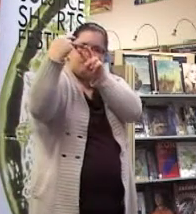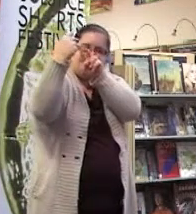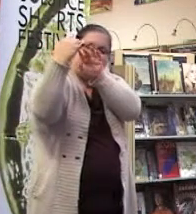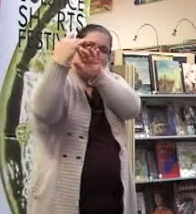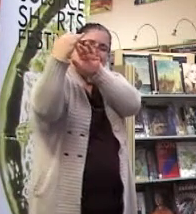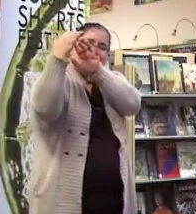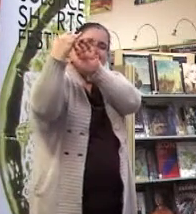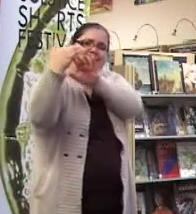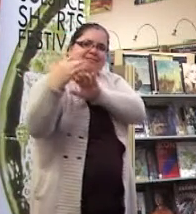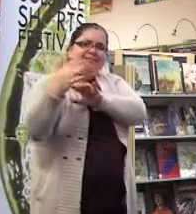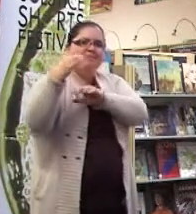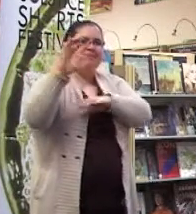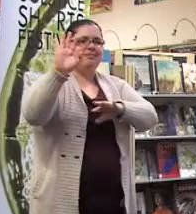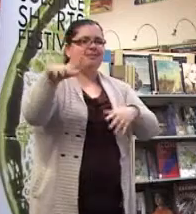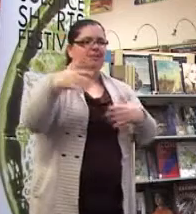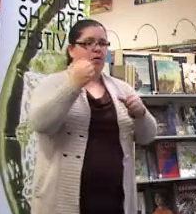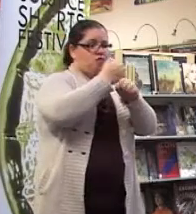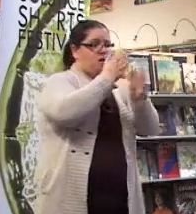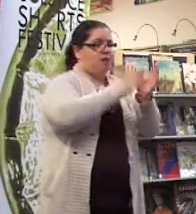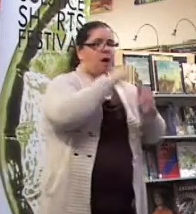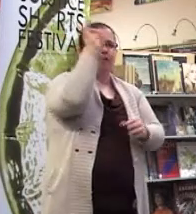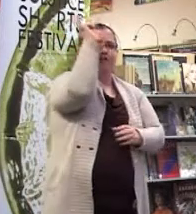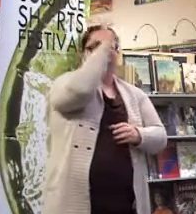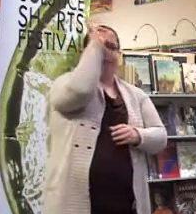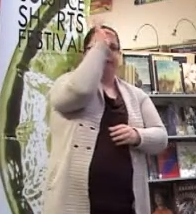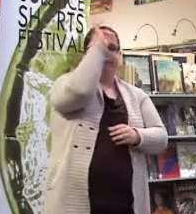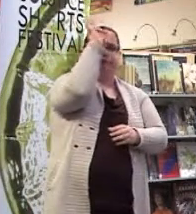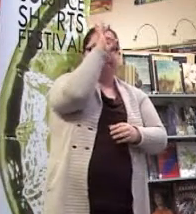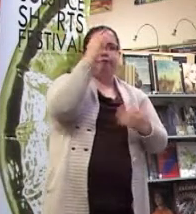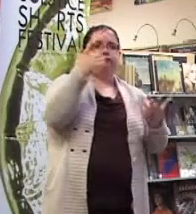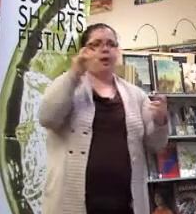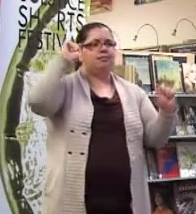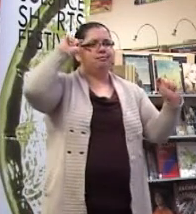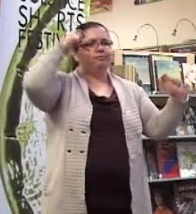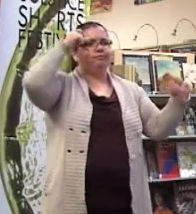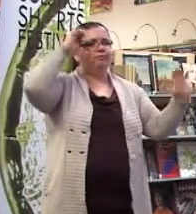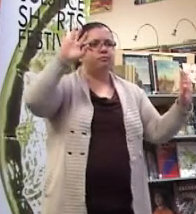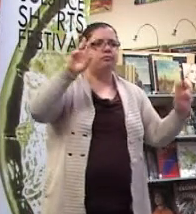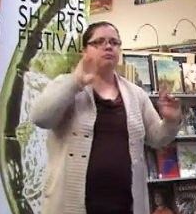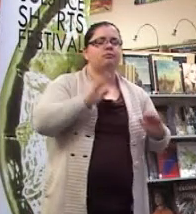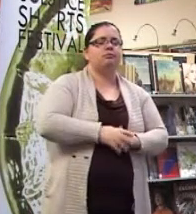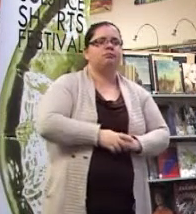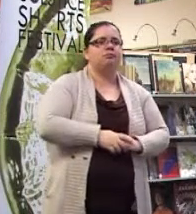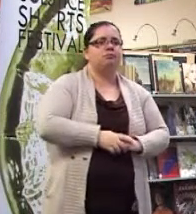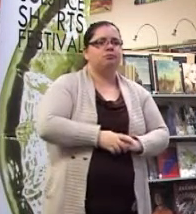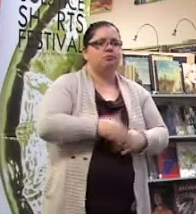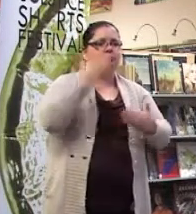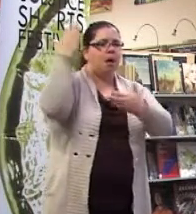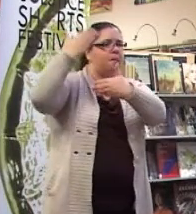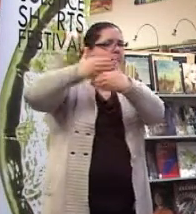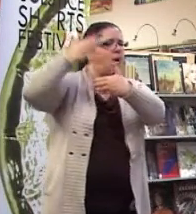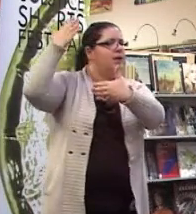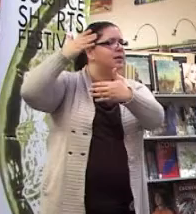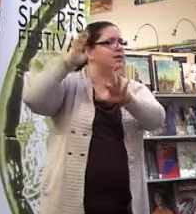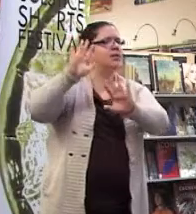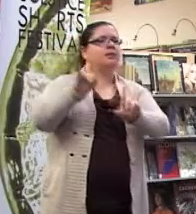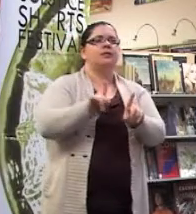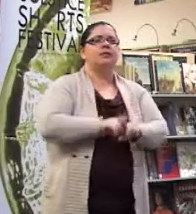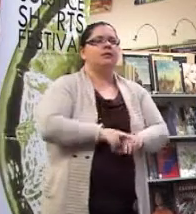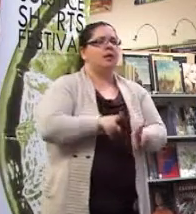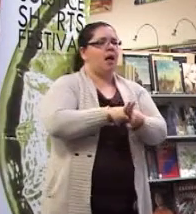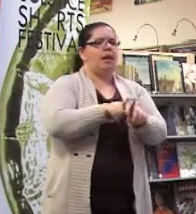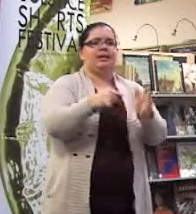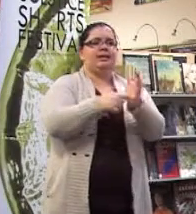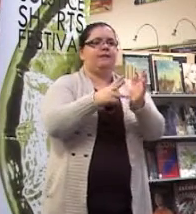other. Mammy seems totally oblivious to it, though, as if she's purposely switched off her sight to them, blocking out the scene as easily as switching